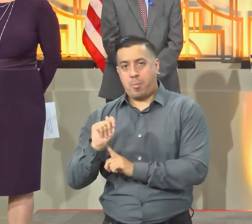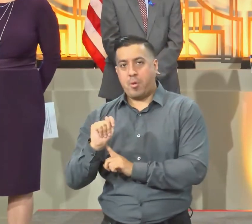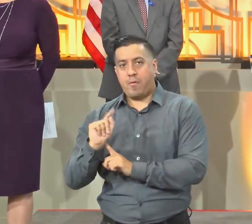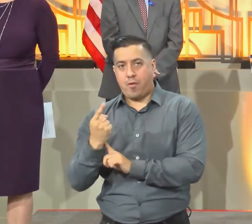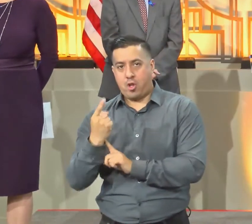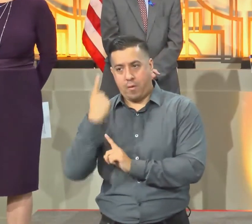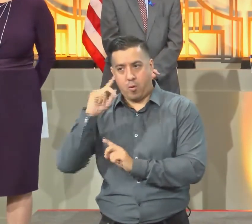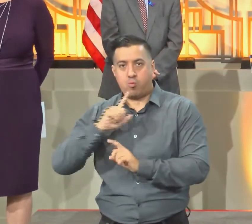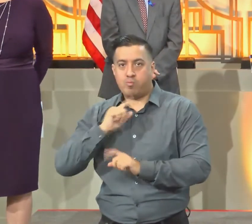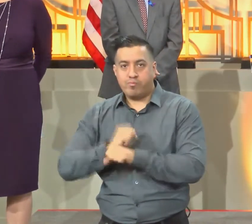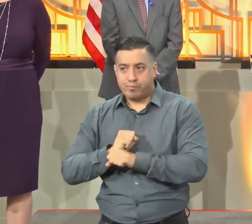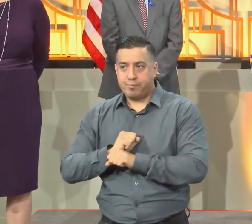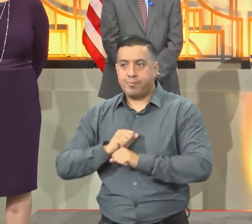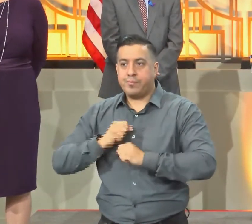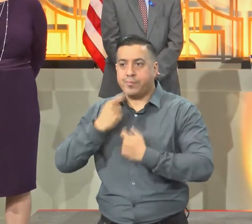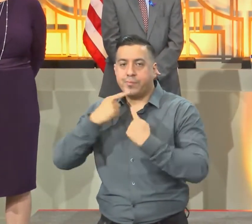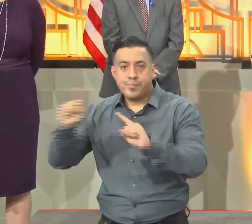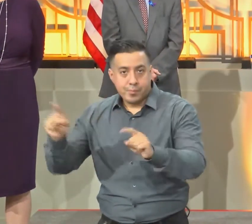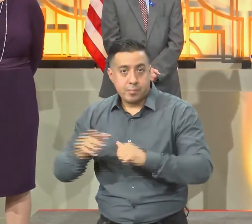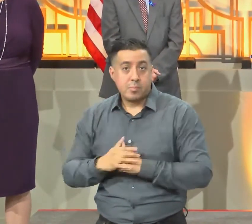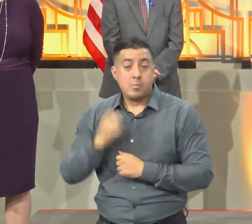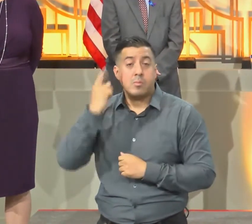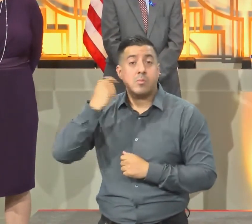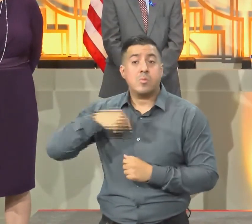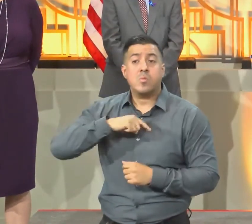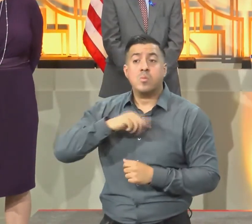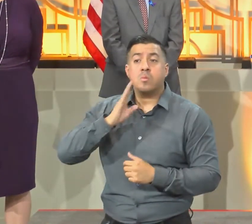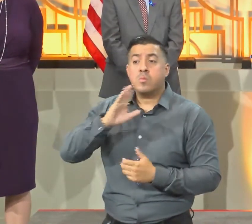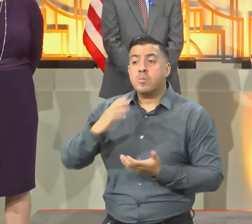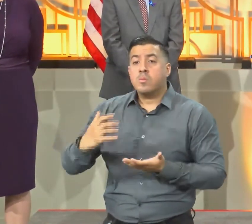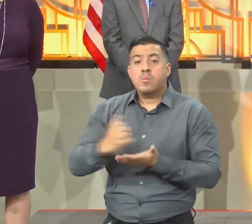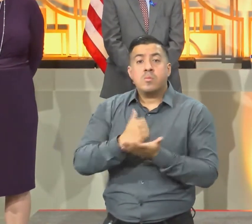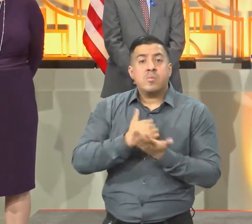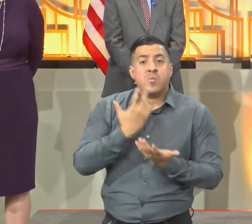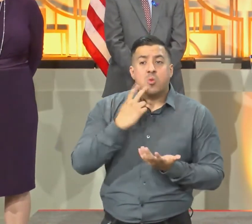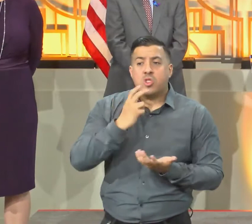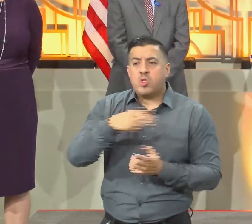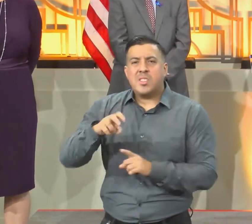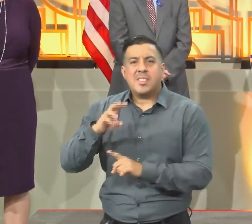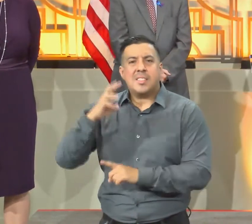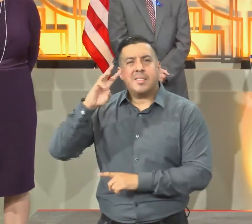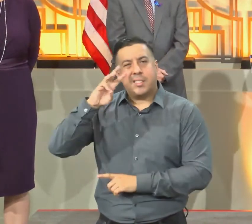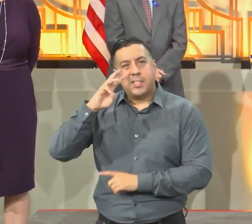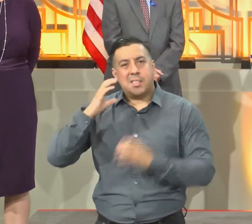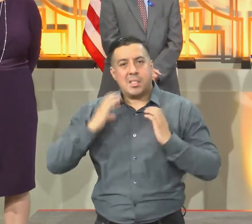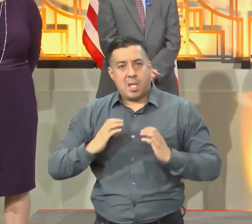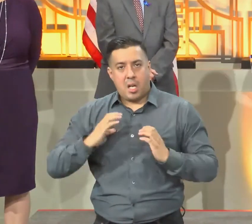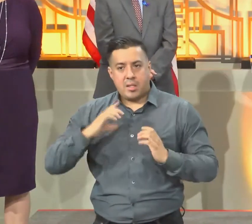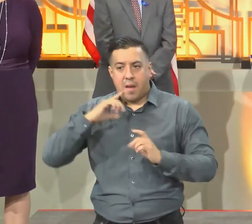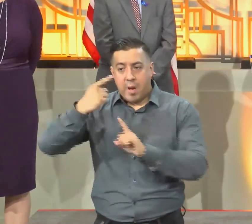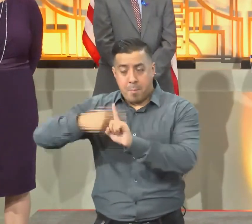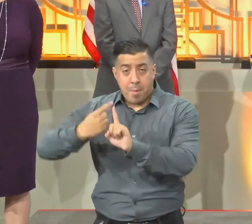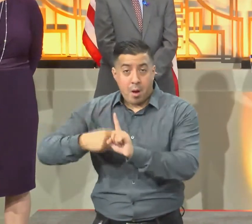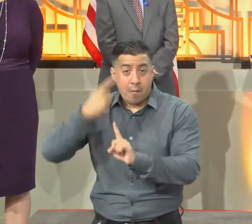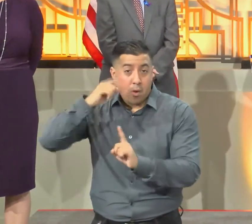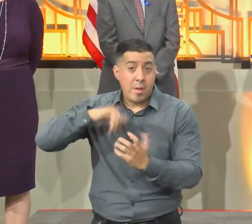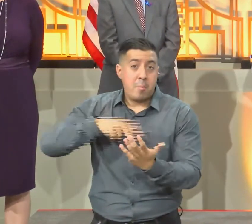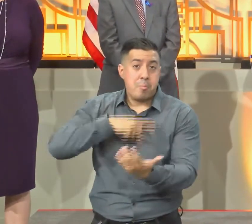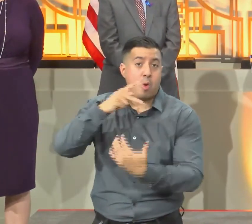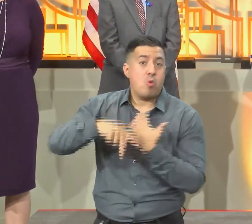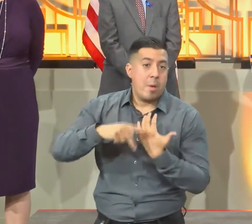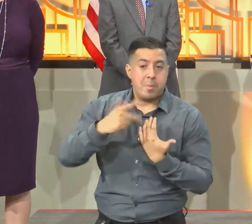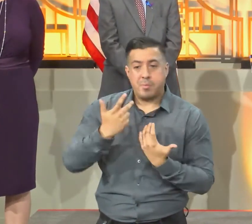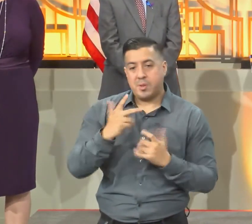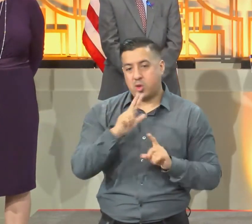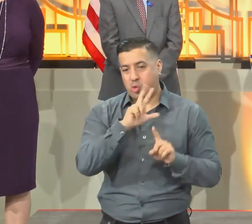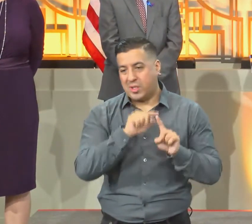launch. Maker Collective will be set up to transition 6 clients per month into the program for the 3 to